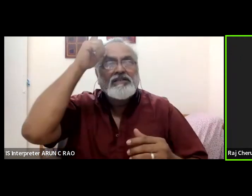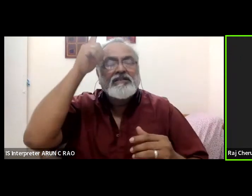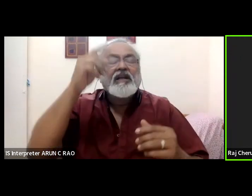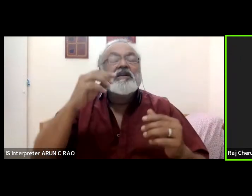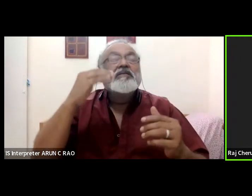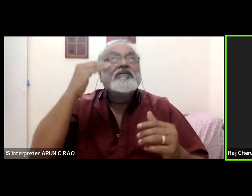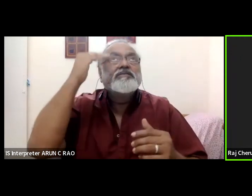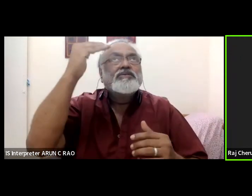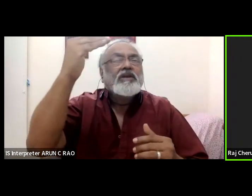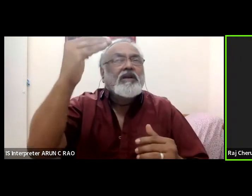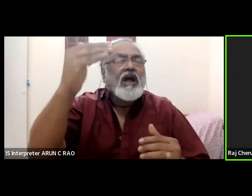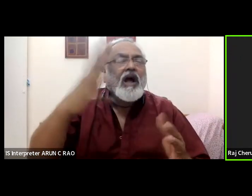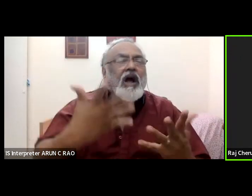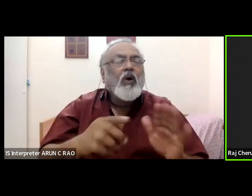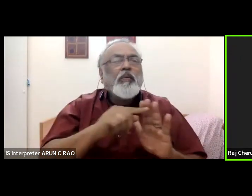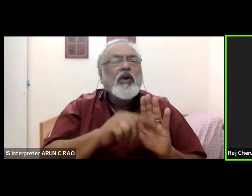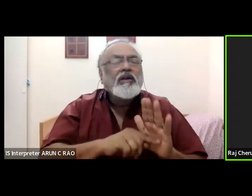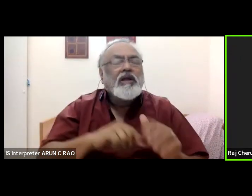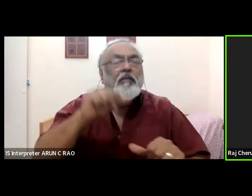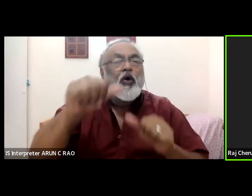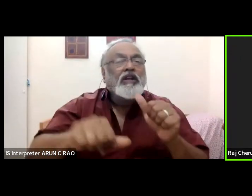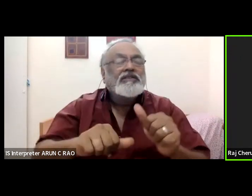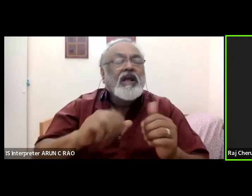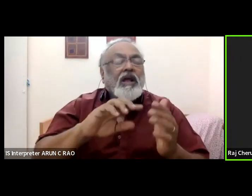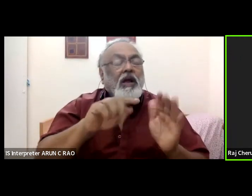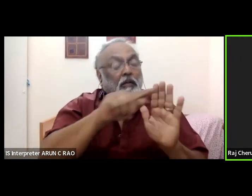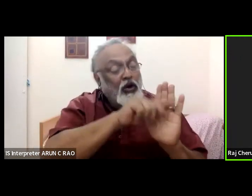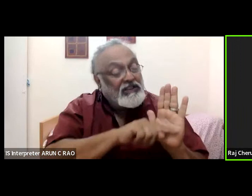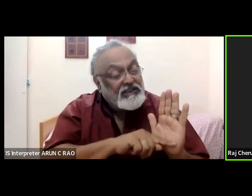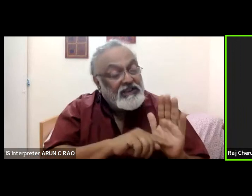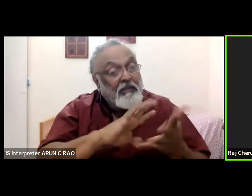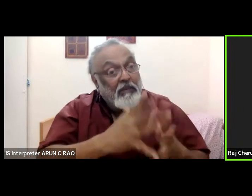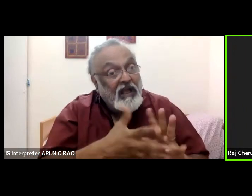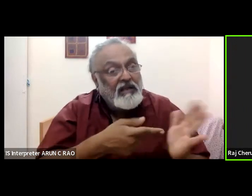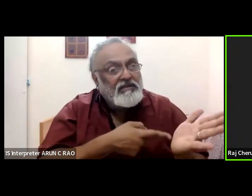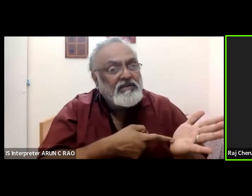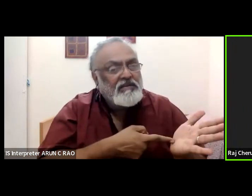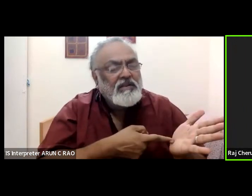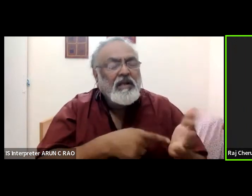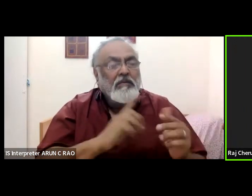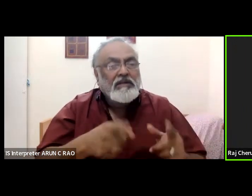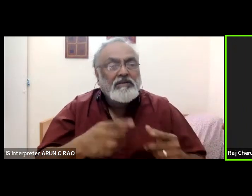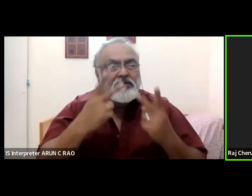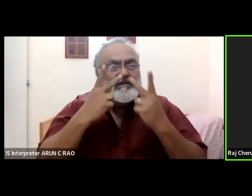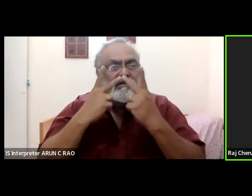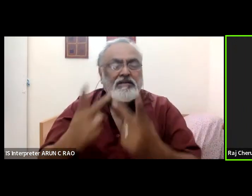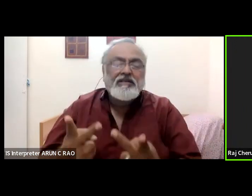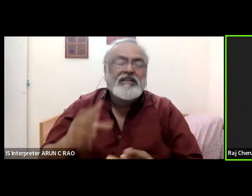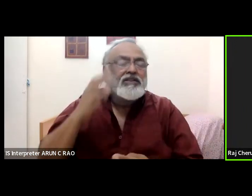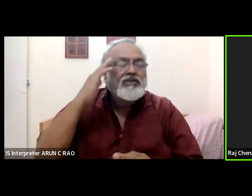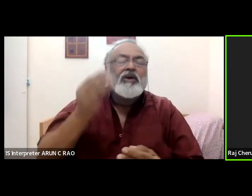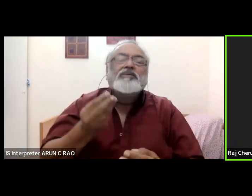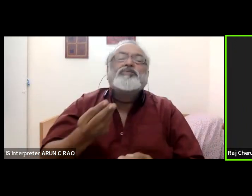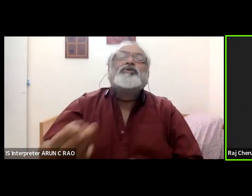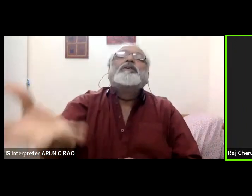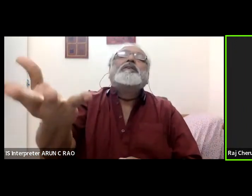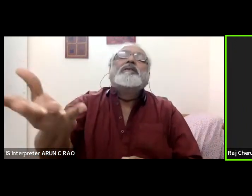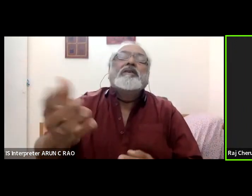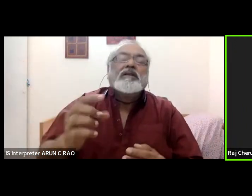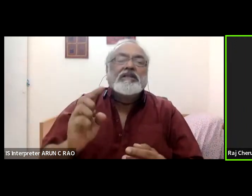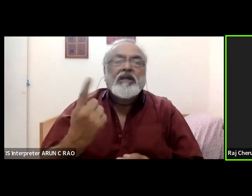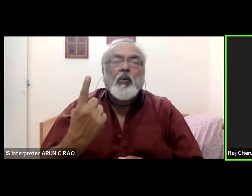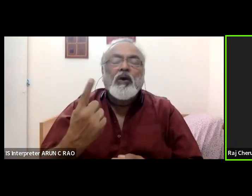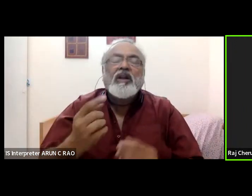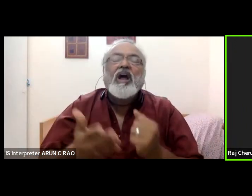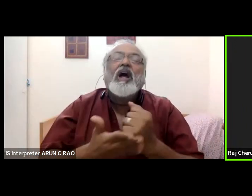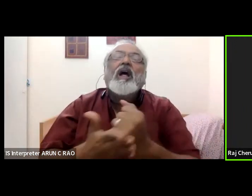that policymakers, engineers in the city, etc., don't look at all this like doing favor to somebody, rather than it should be built in